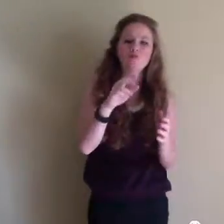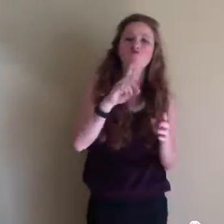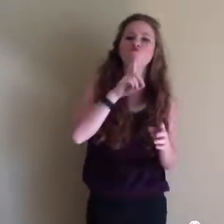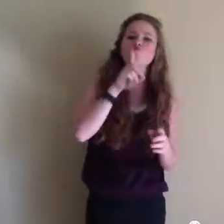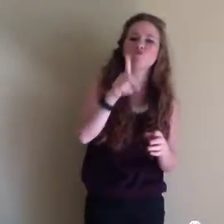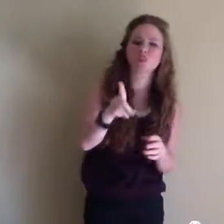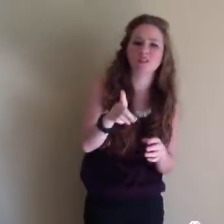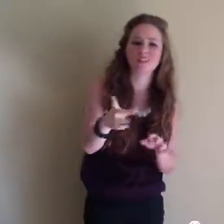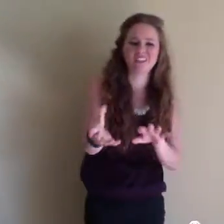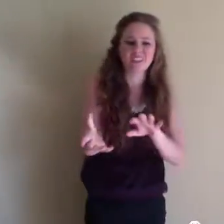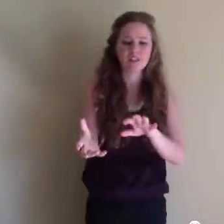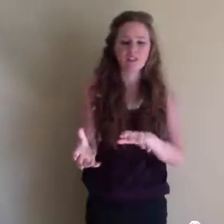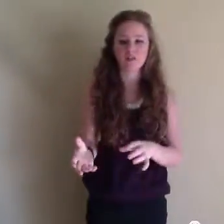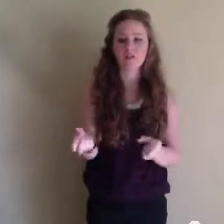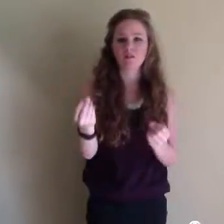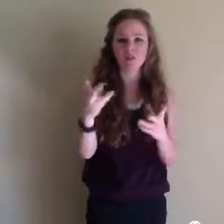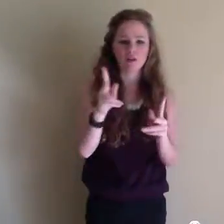With the Boston Massacre,